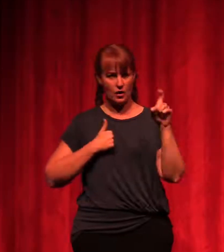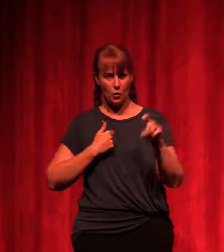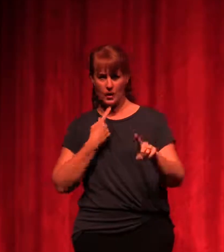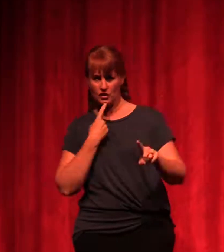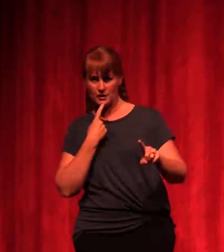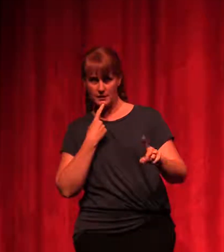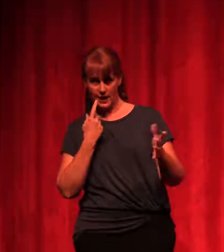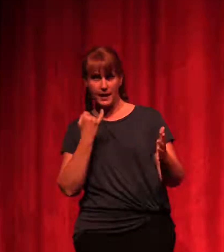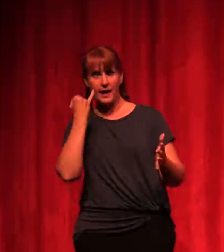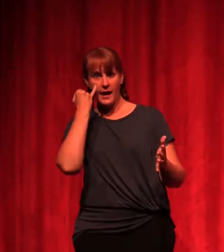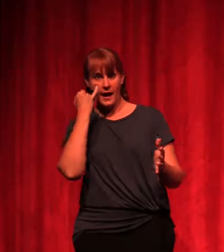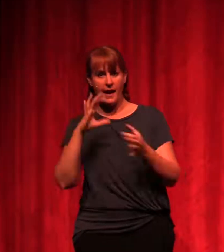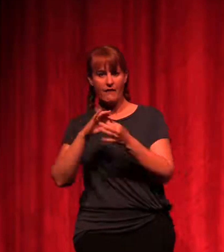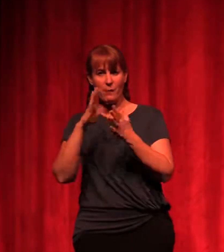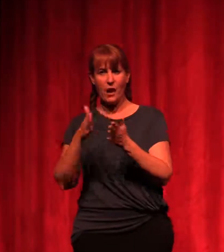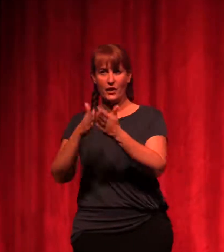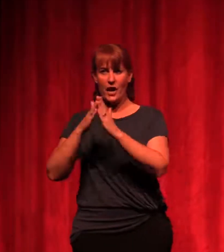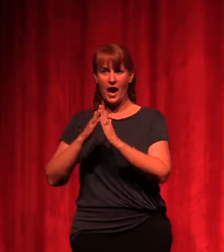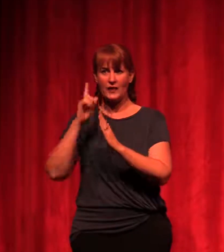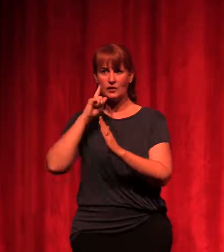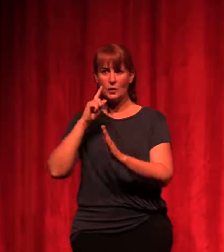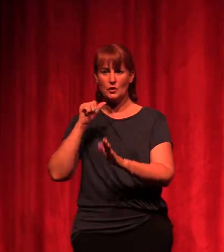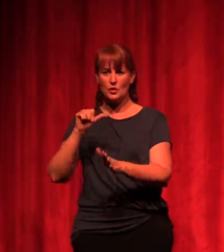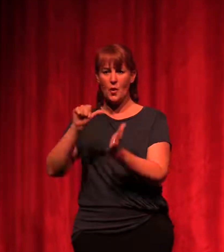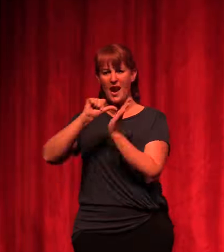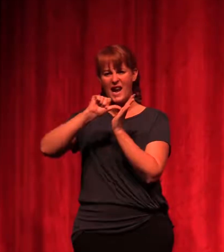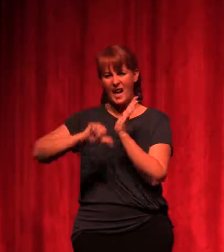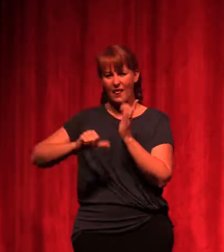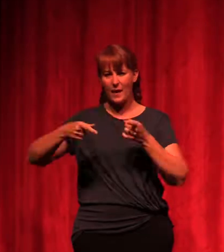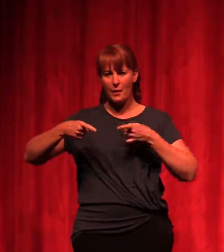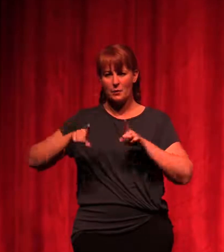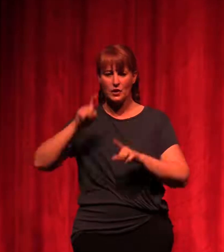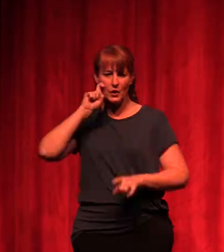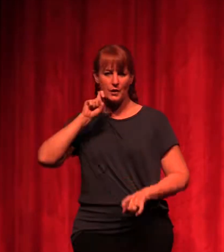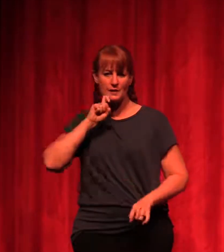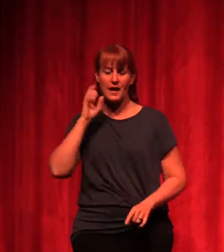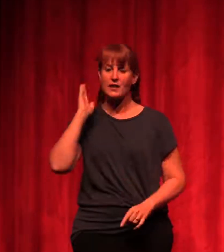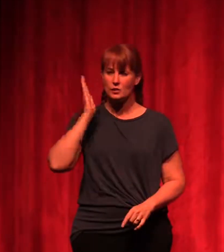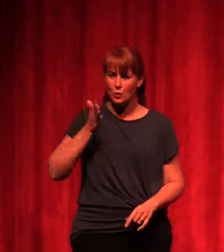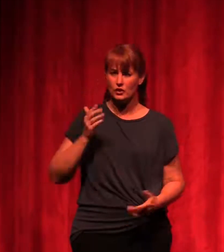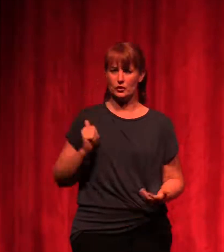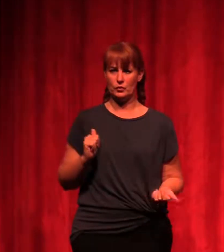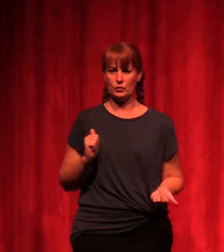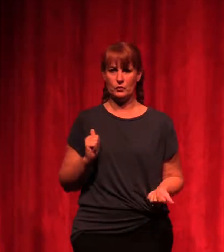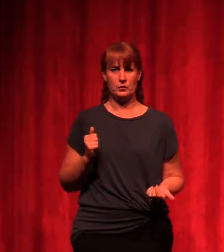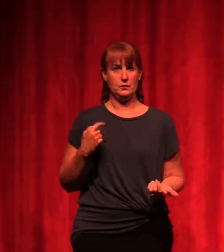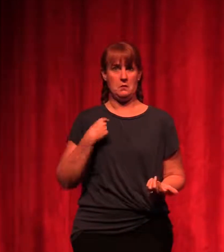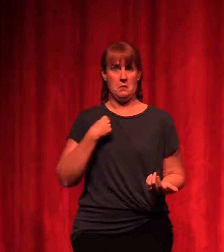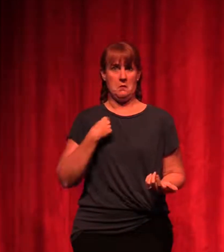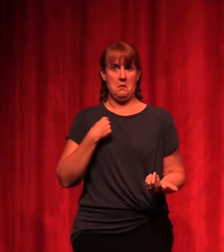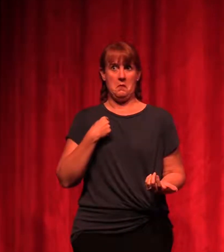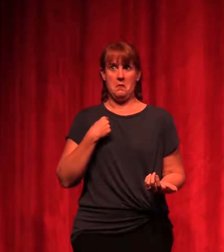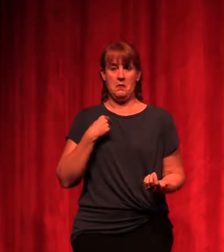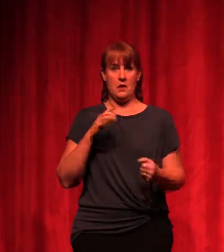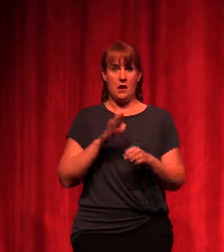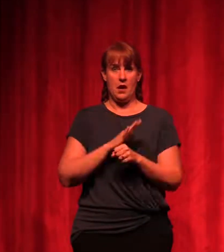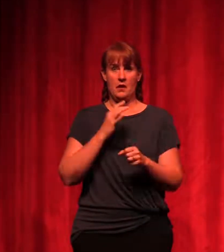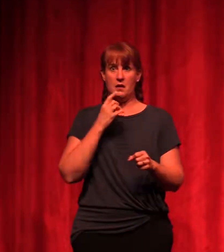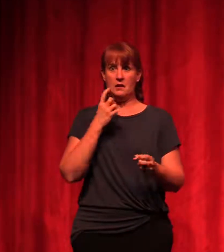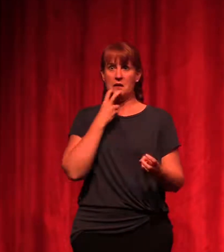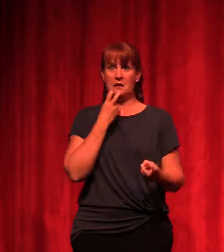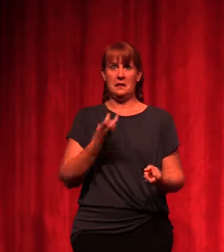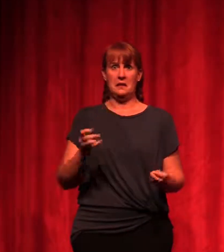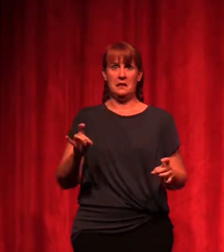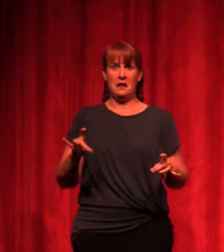was, if a partner asked you to cut them during sex, would you? I was like completely horrified by